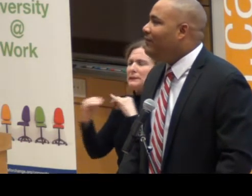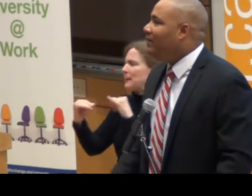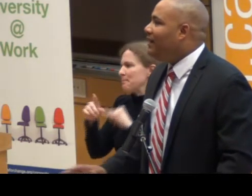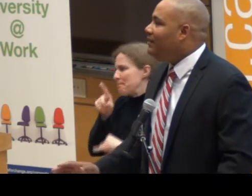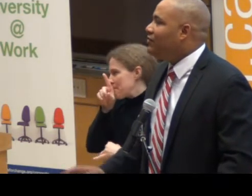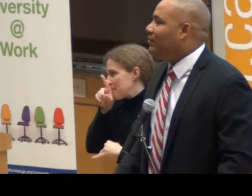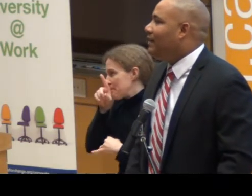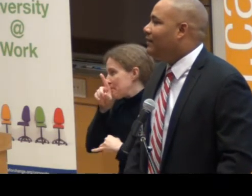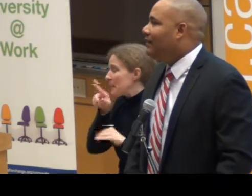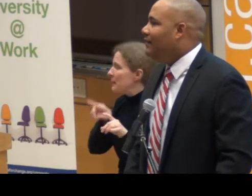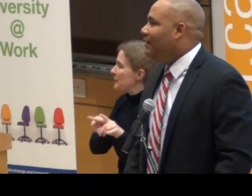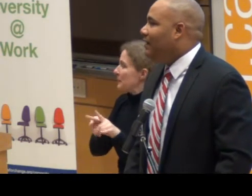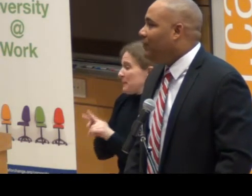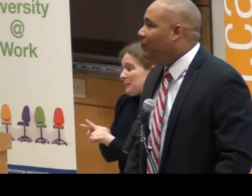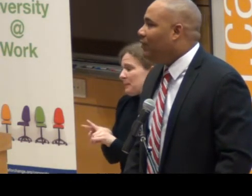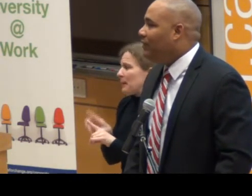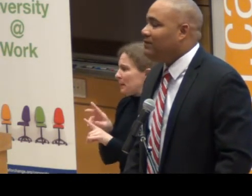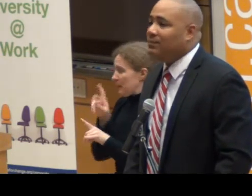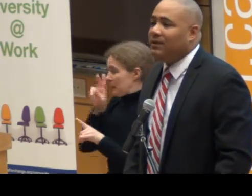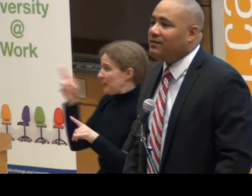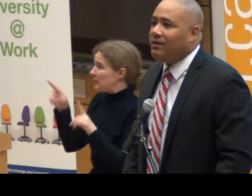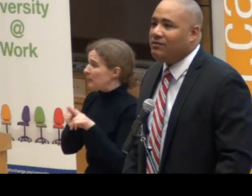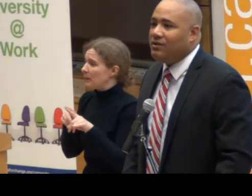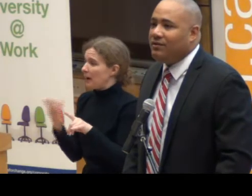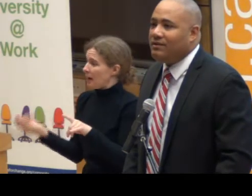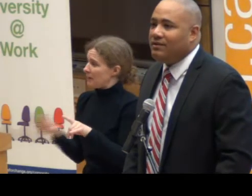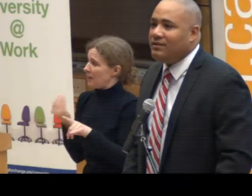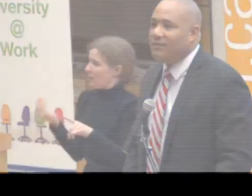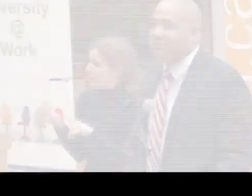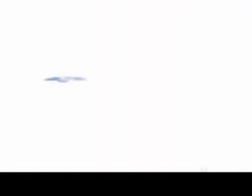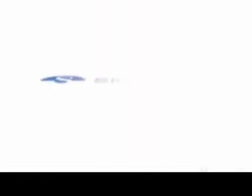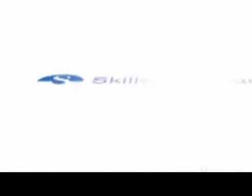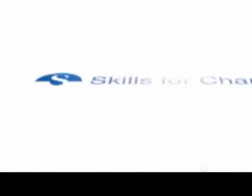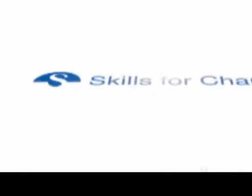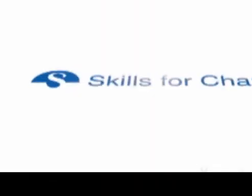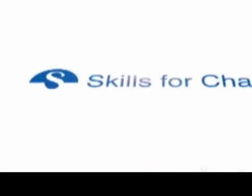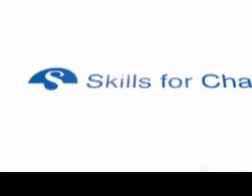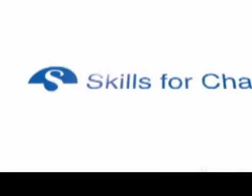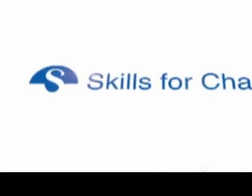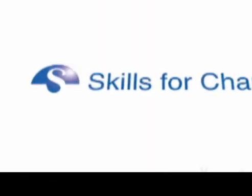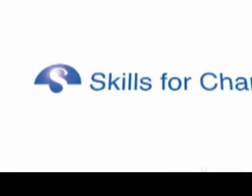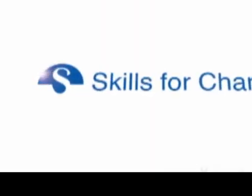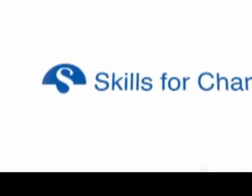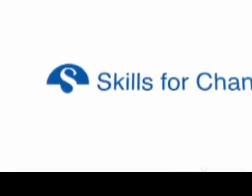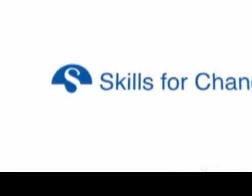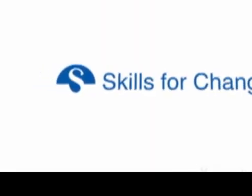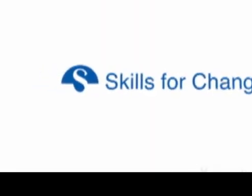And never in the history of the world has a place like Ontario existed.